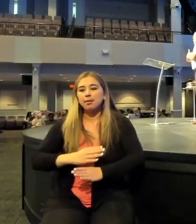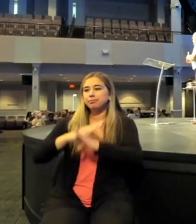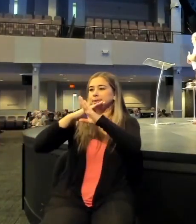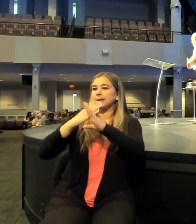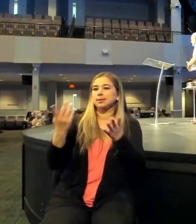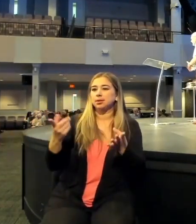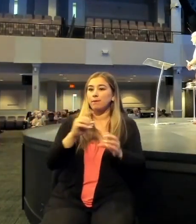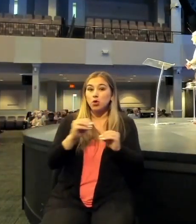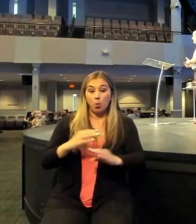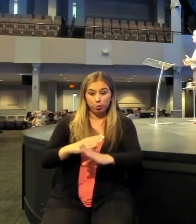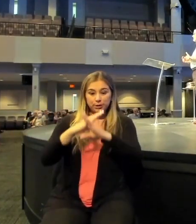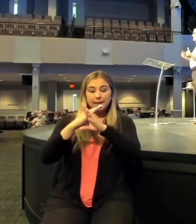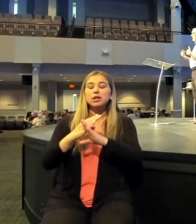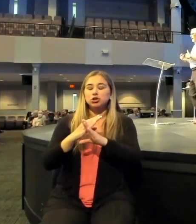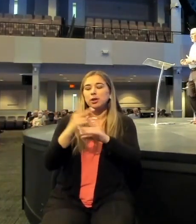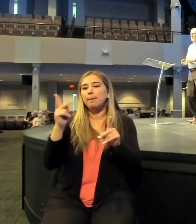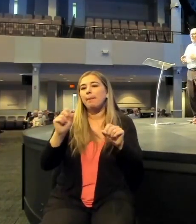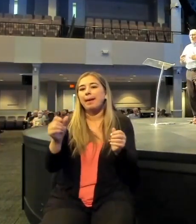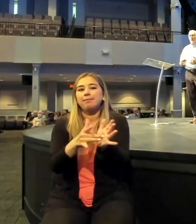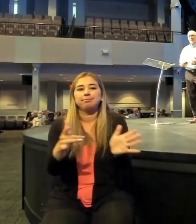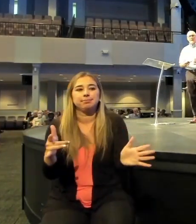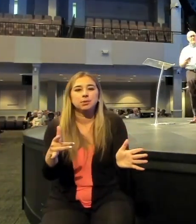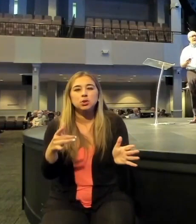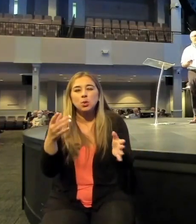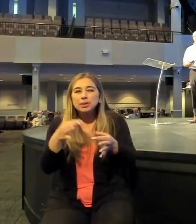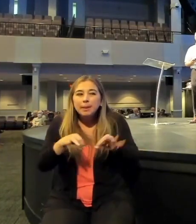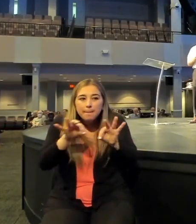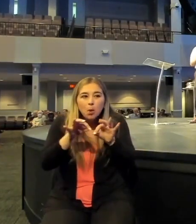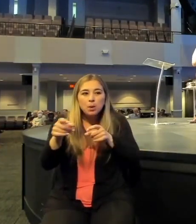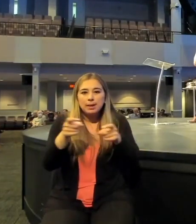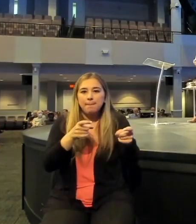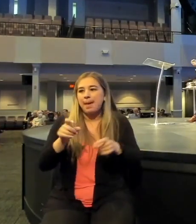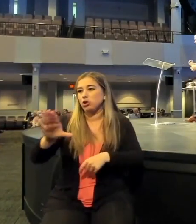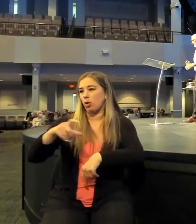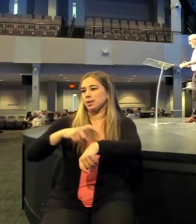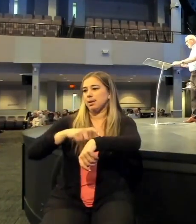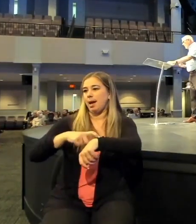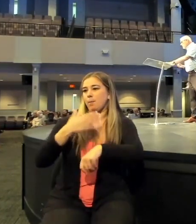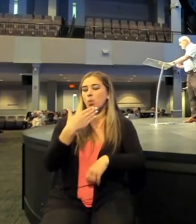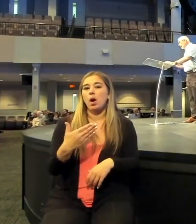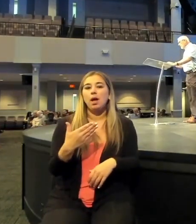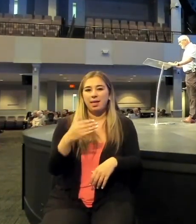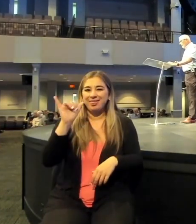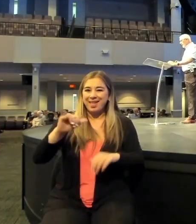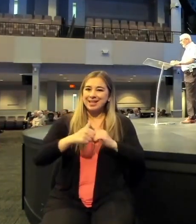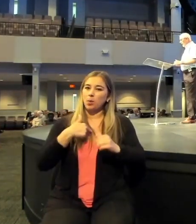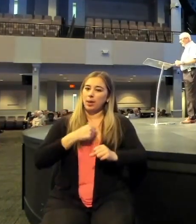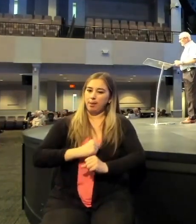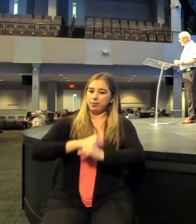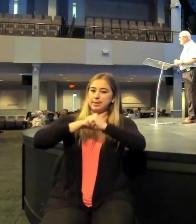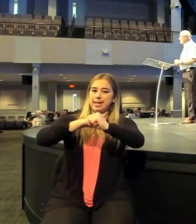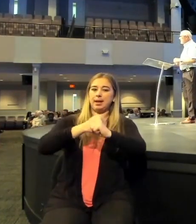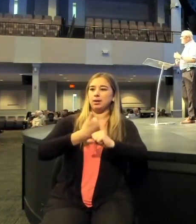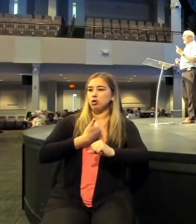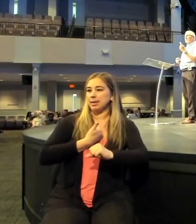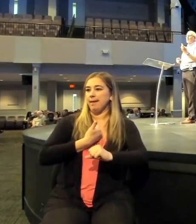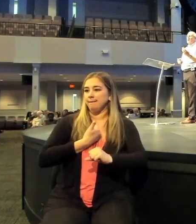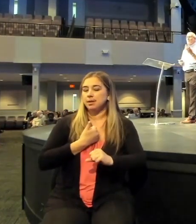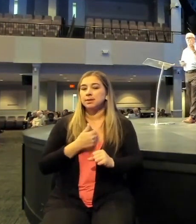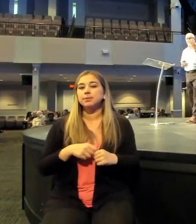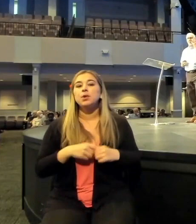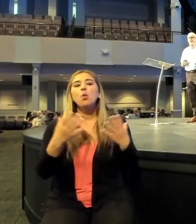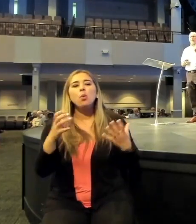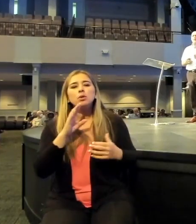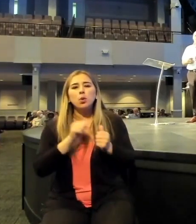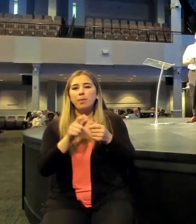without protection. And so managing well our time is one of the ways that we actually protect our lives. So I want to talk to you